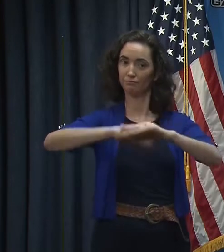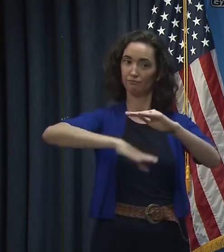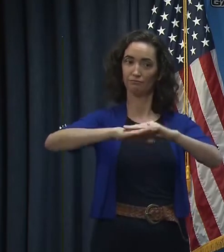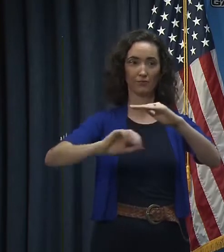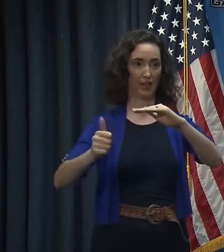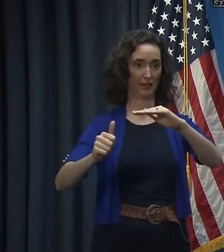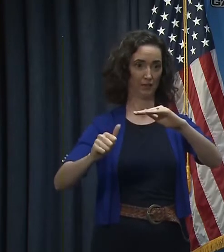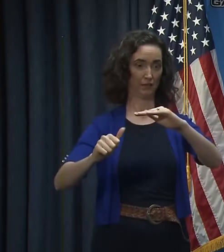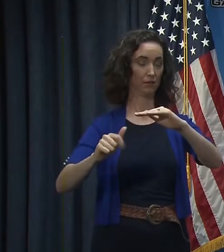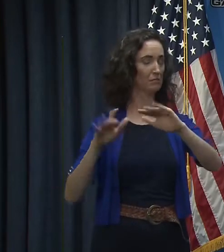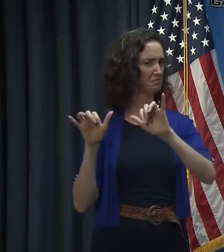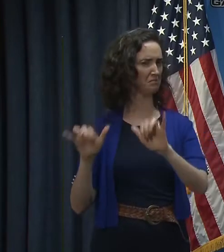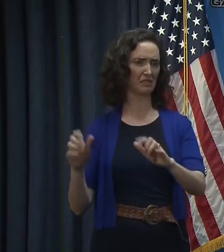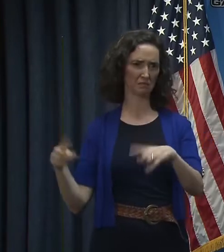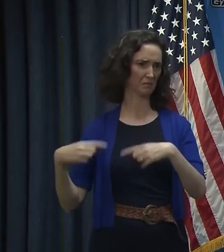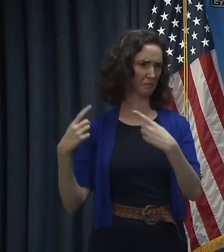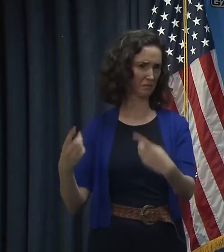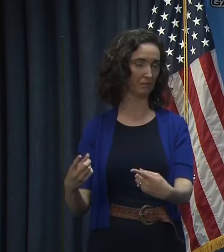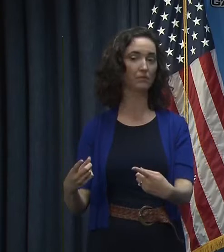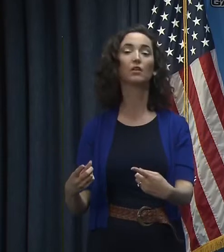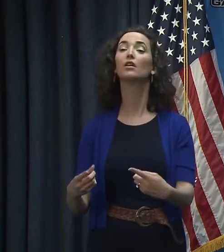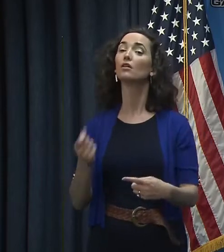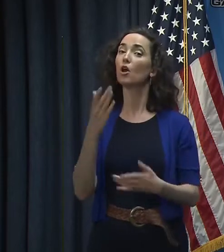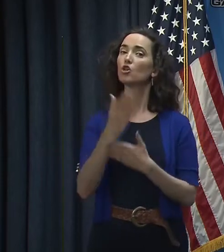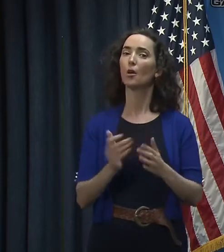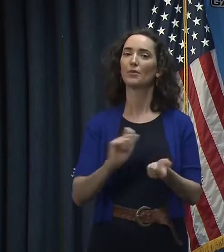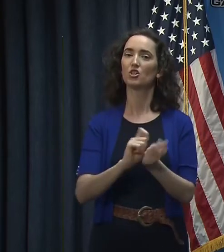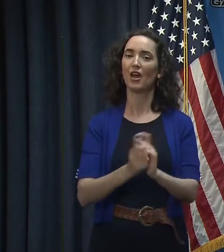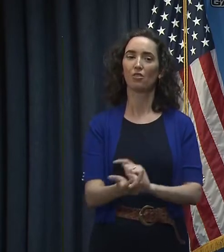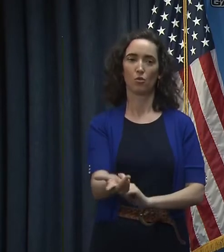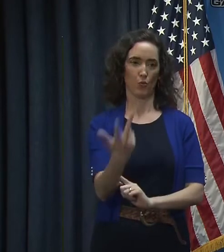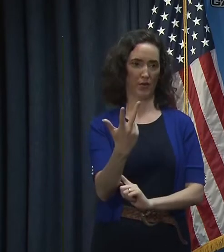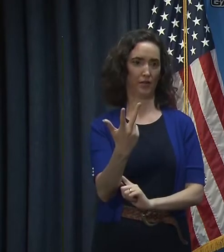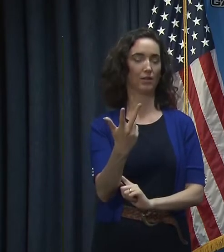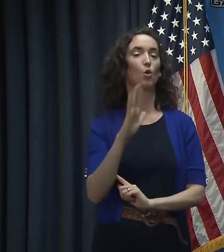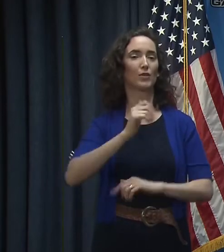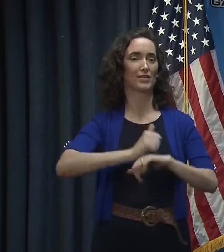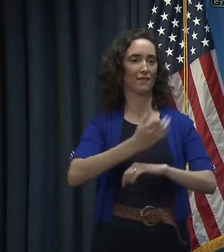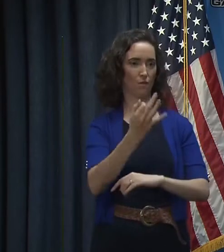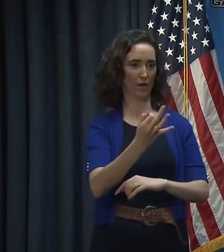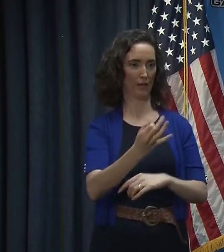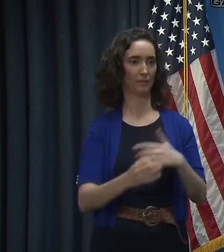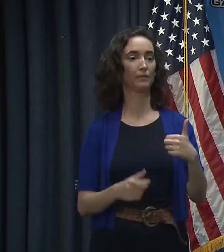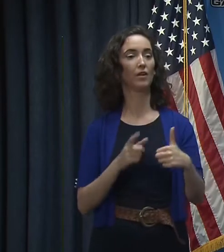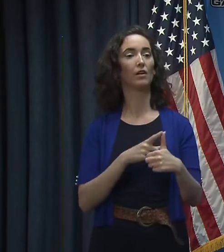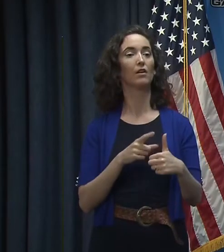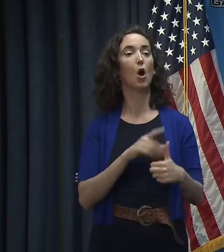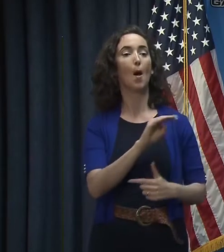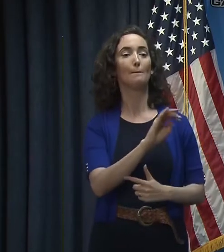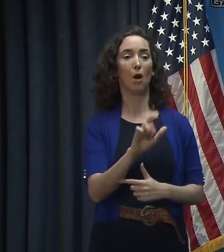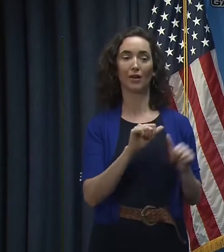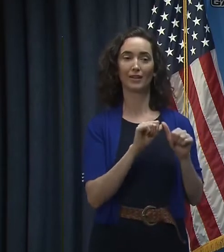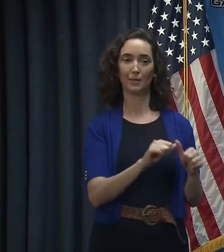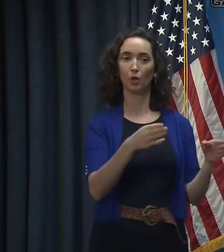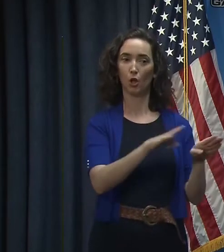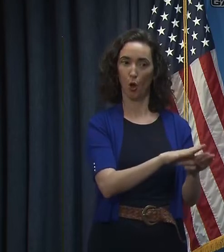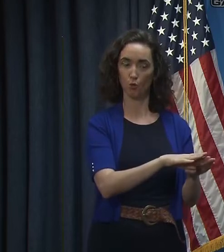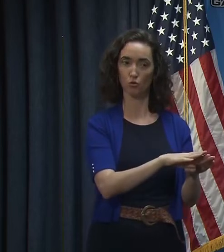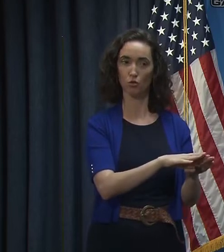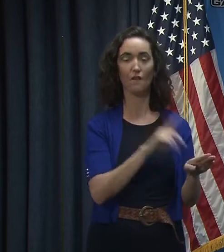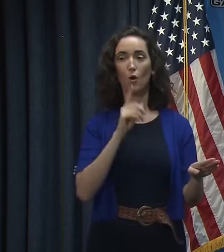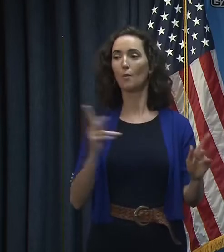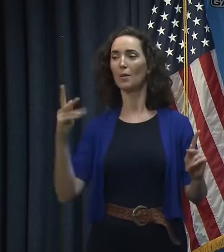noteworthy changes, and these will all be in place on Friday when we issue the next order. First of all, malls will remain closed to the public, but